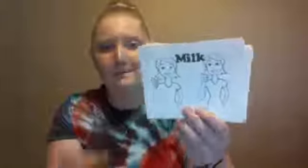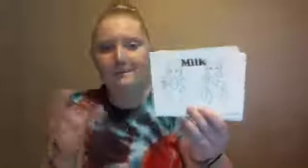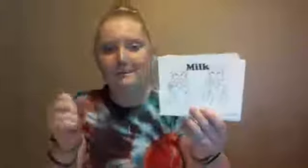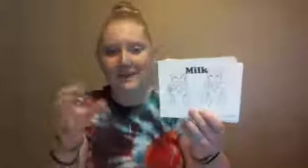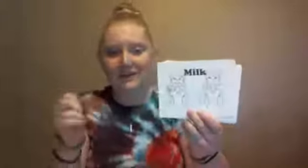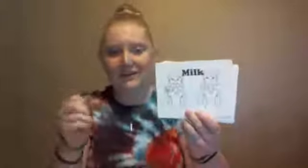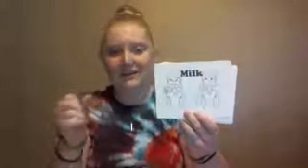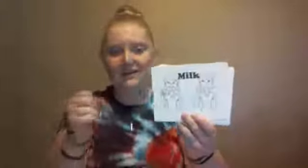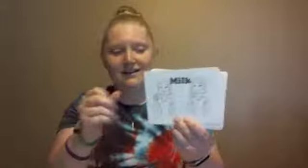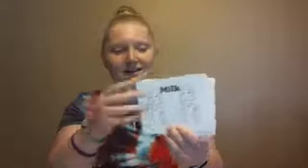milk,